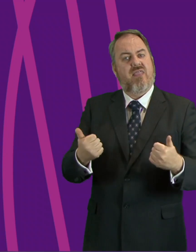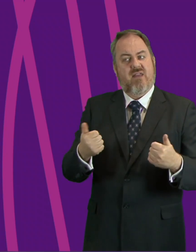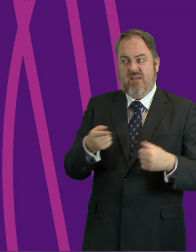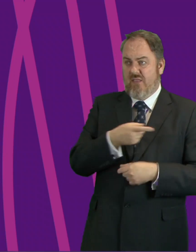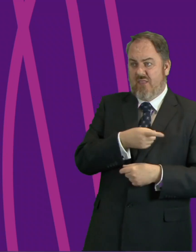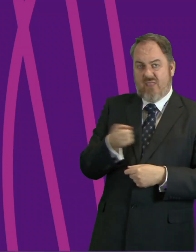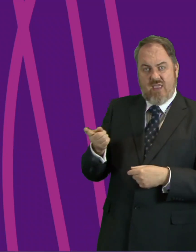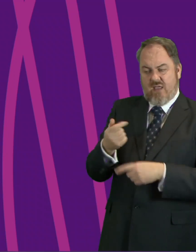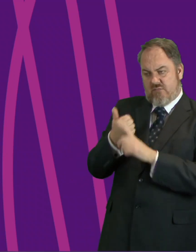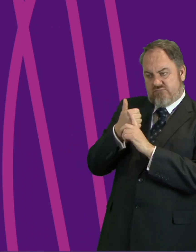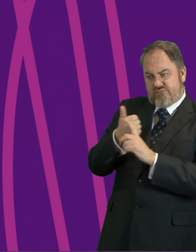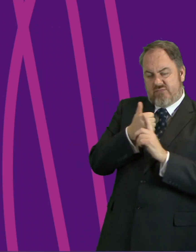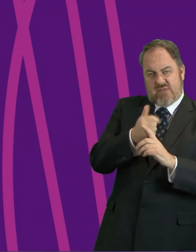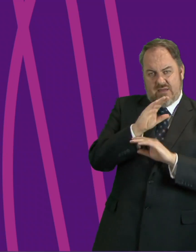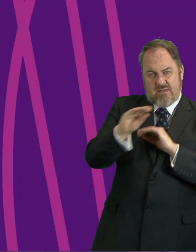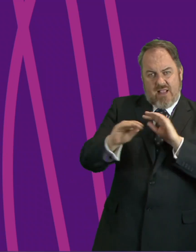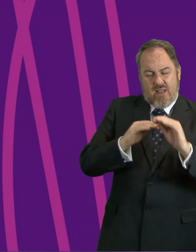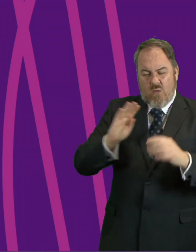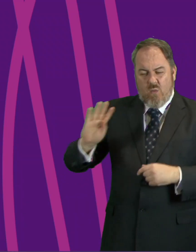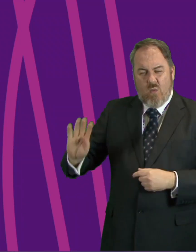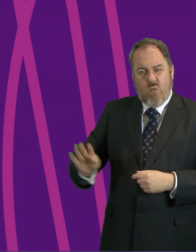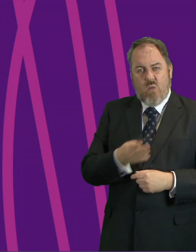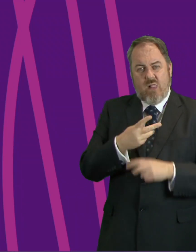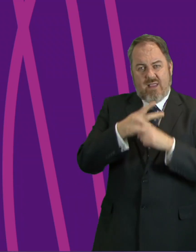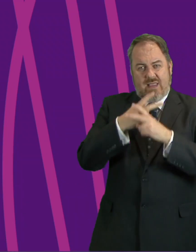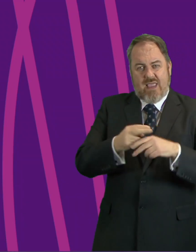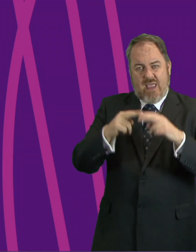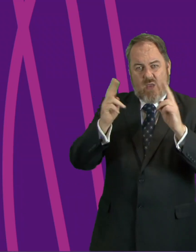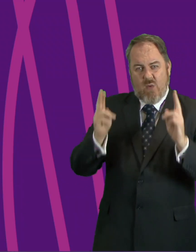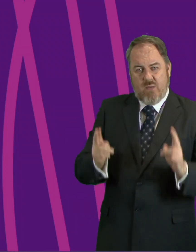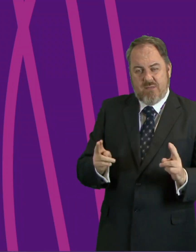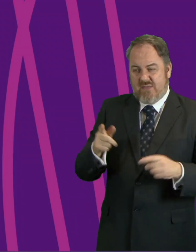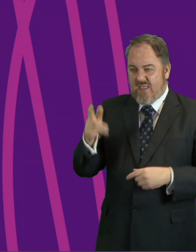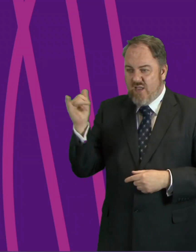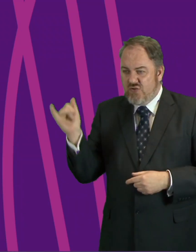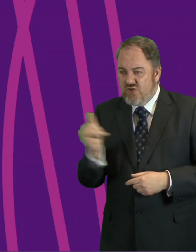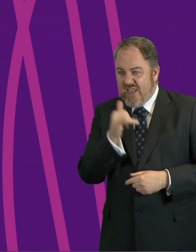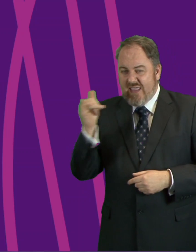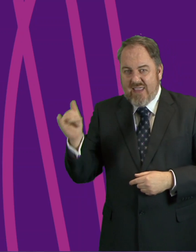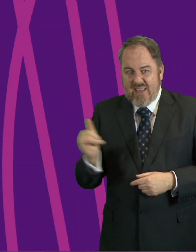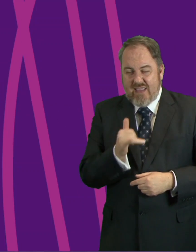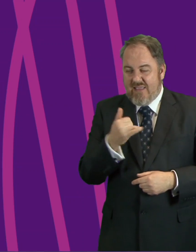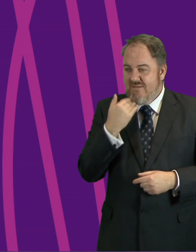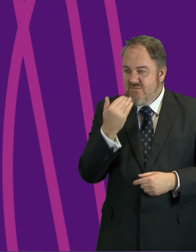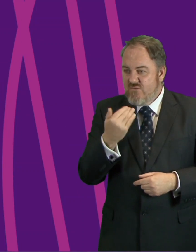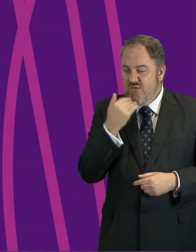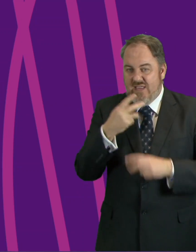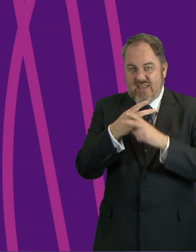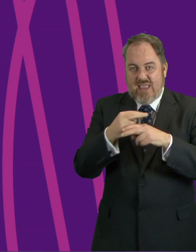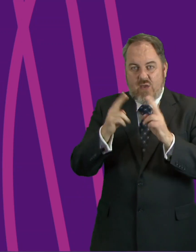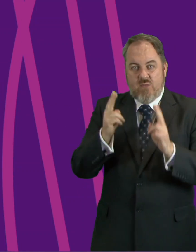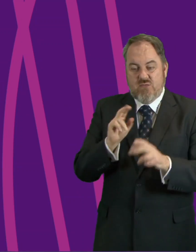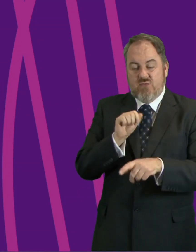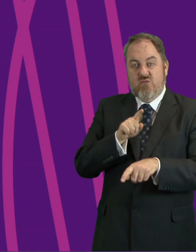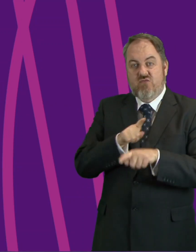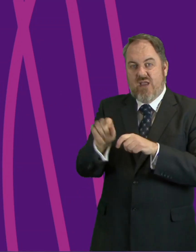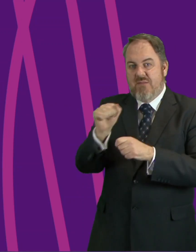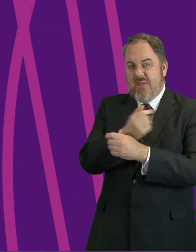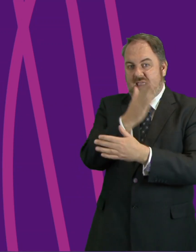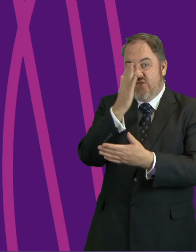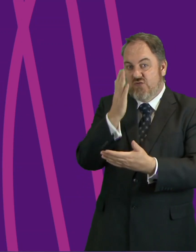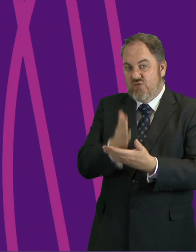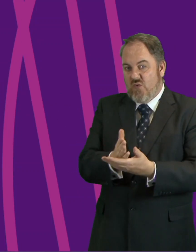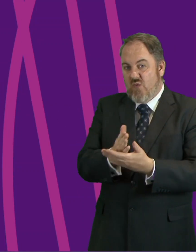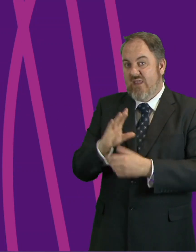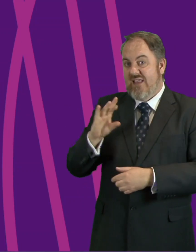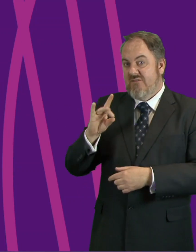They have contacted every care home in Scotland. They are assessing care home by care home how infection prevention and control is being